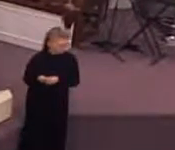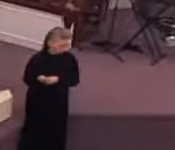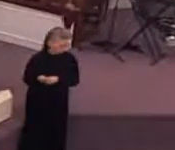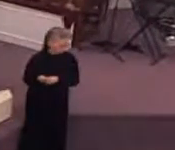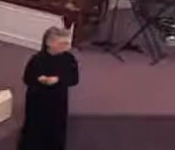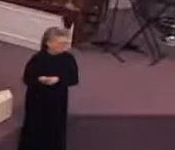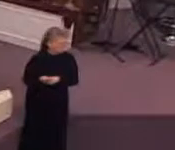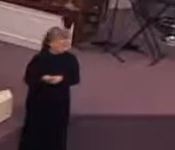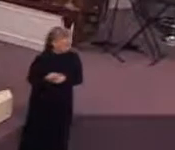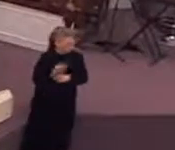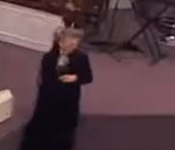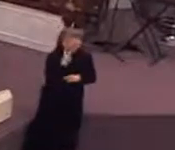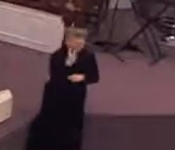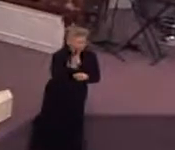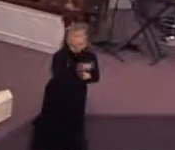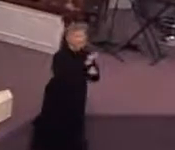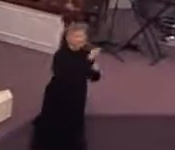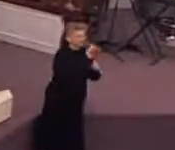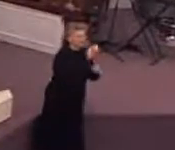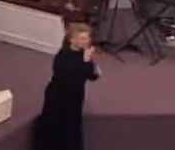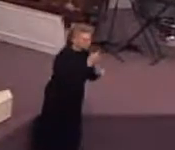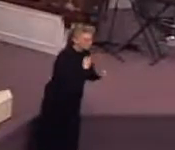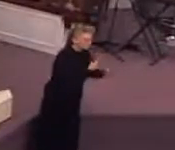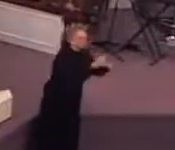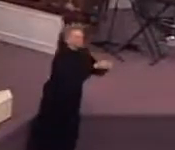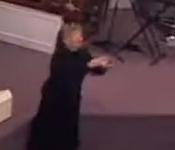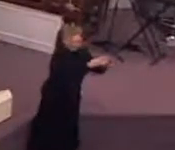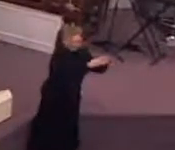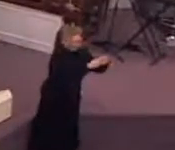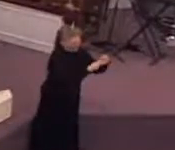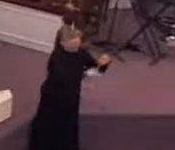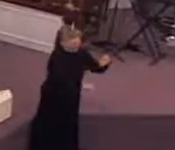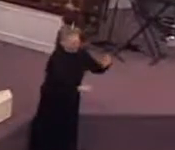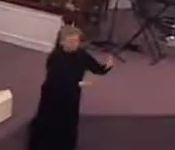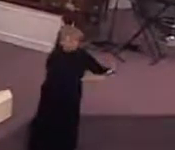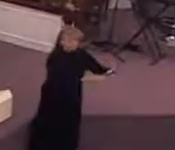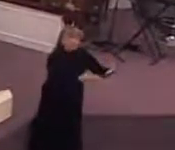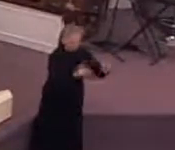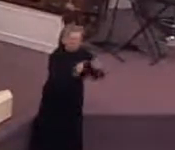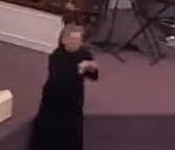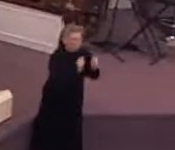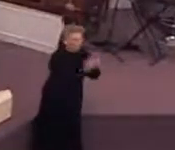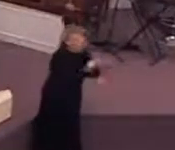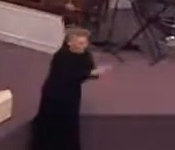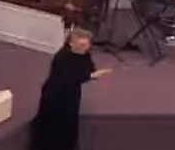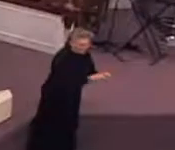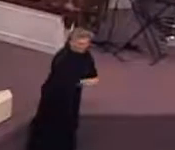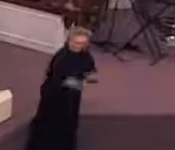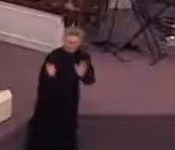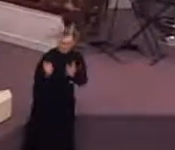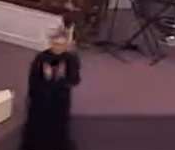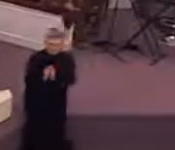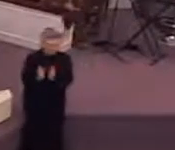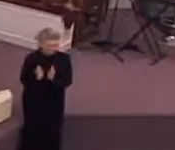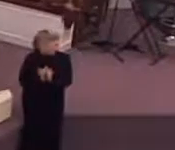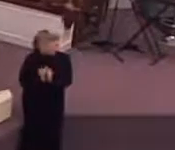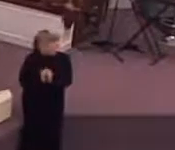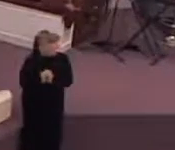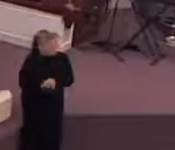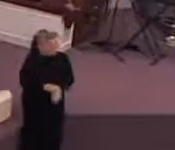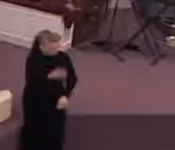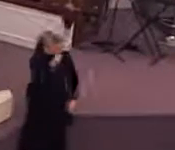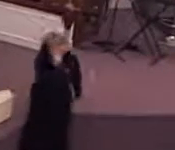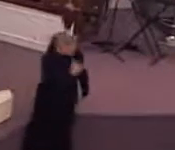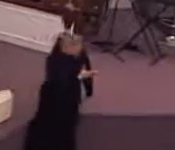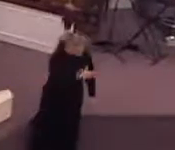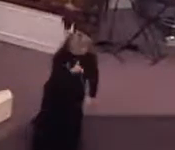Well, I've seen anniversaries and birthdays and you name it, amen, more attended than a prayer meeting. I'm talking about that is where the devil is